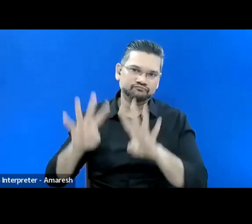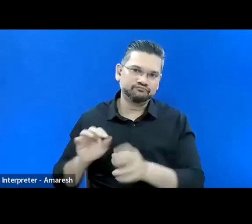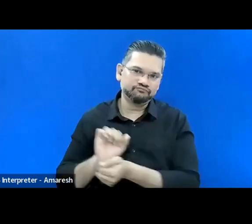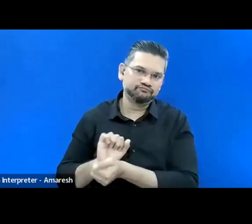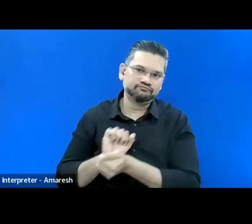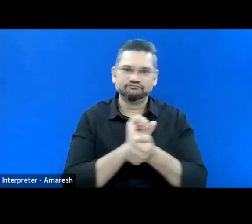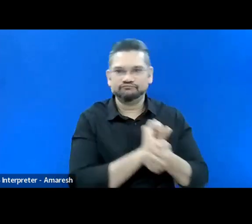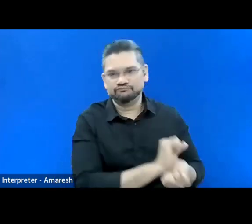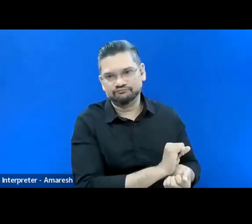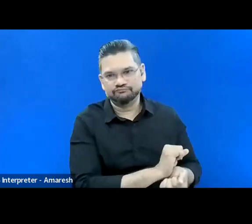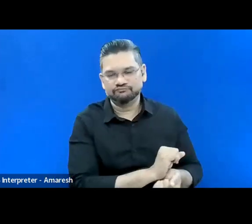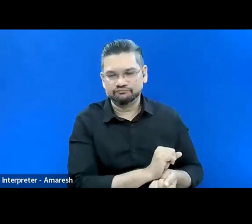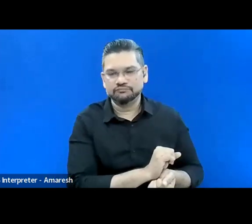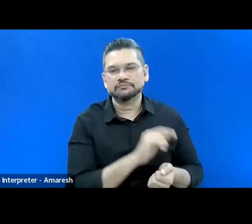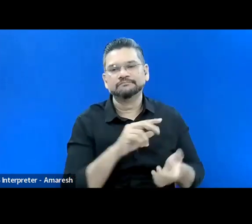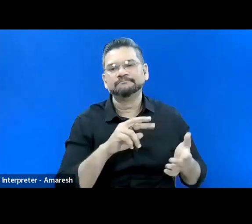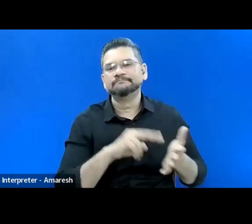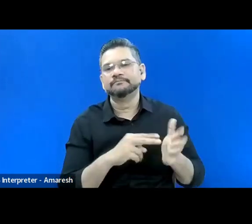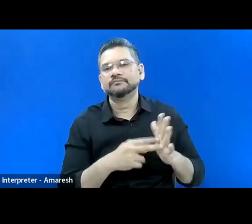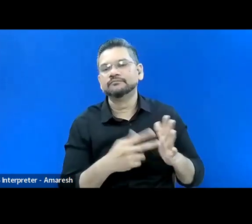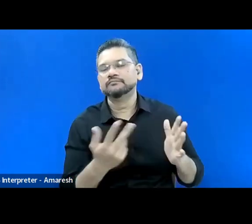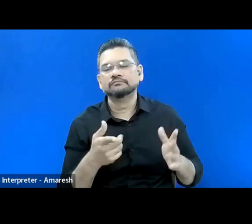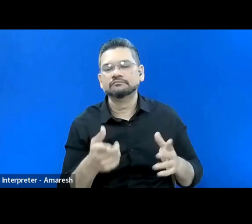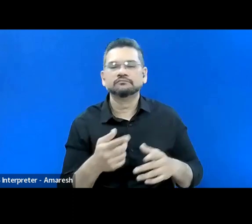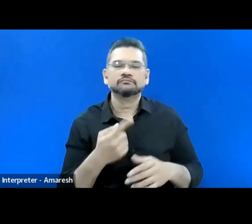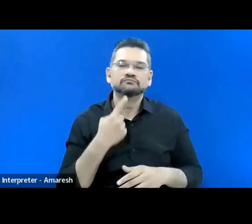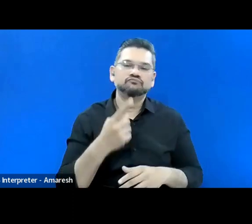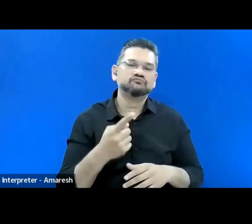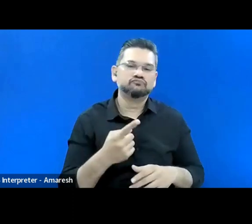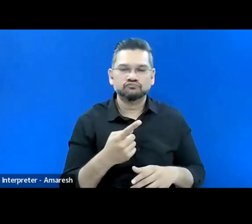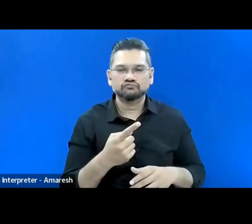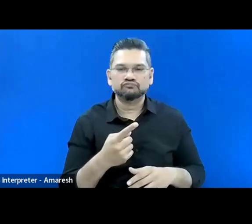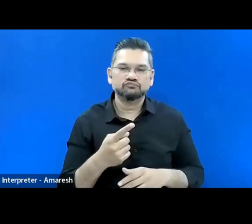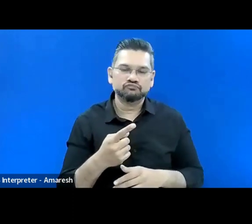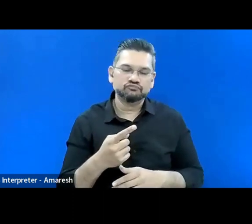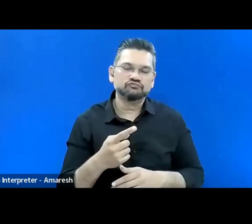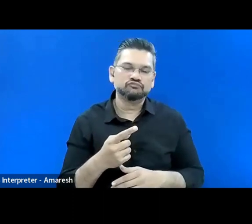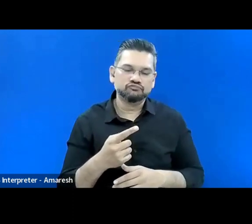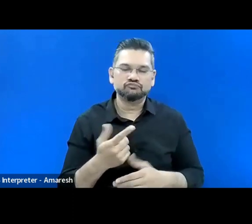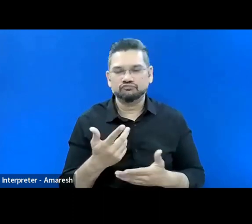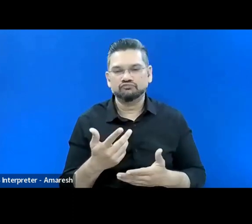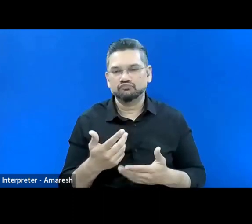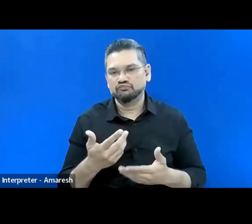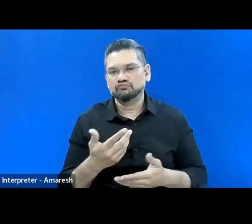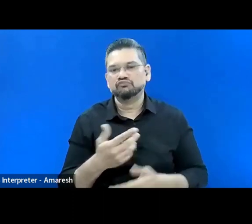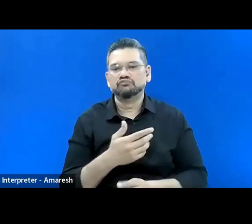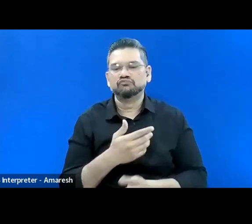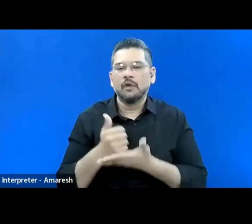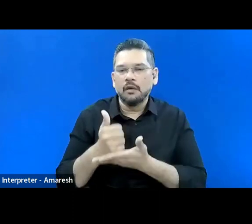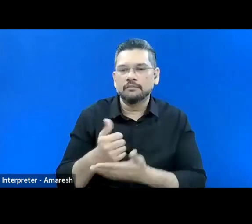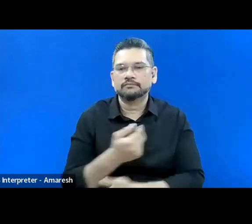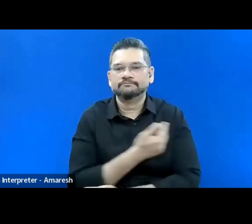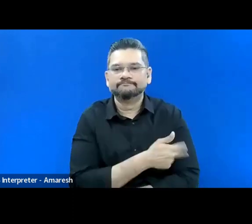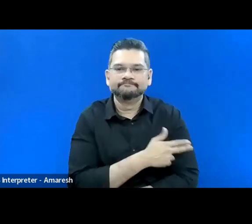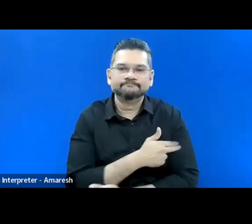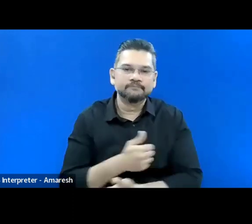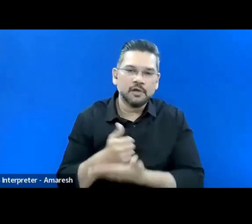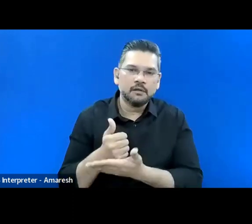rehab, that they do not recover from it. And we are trying from our side that to break that model